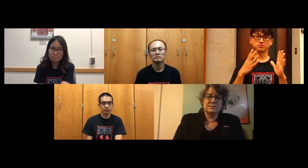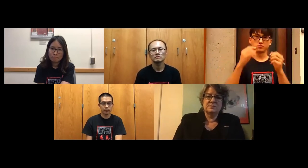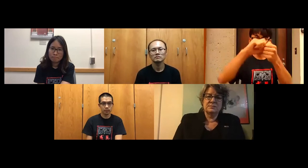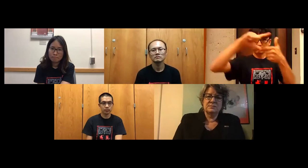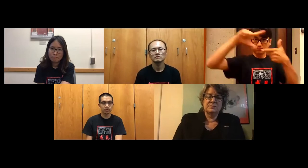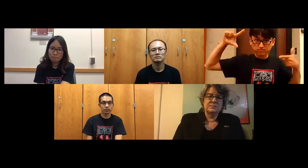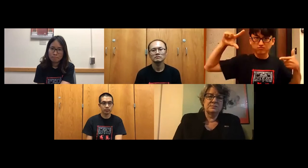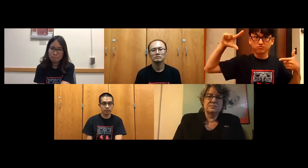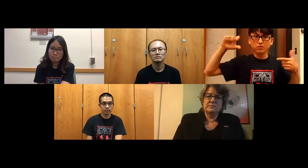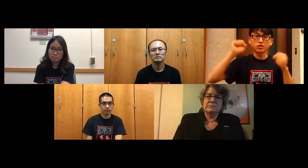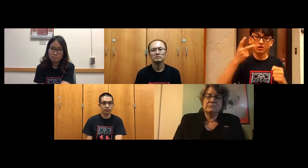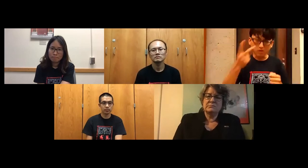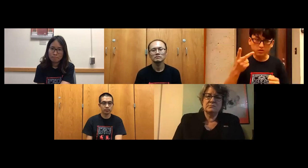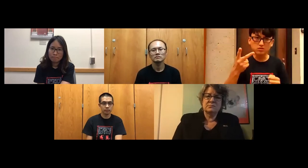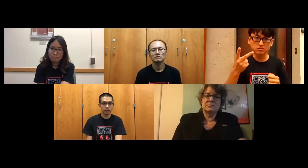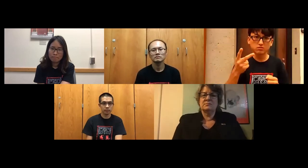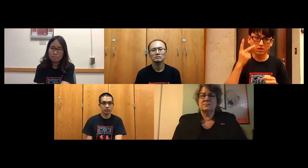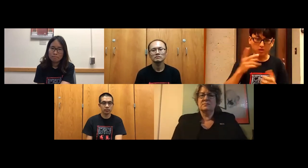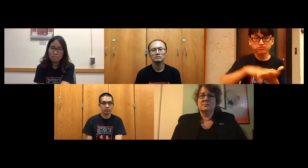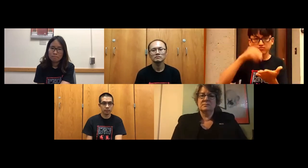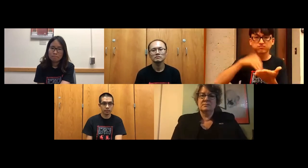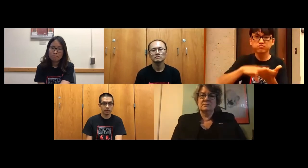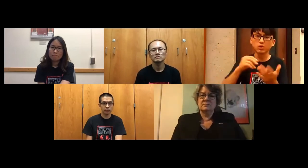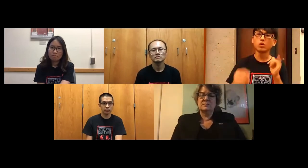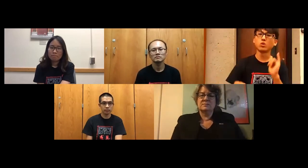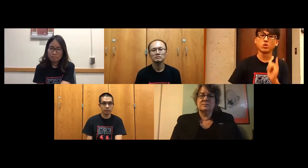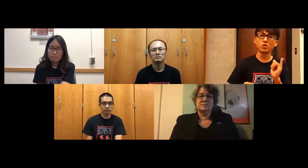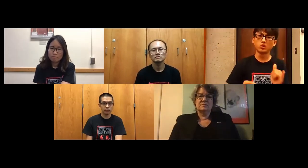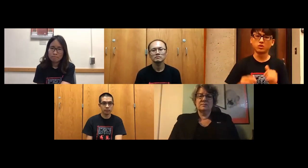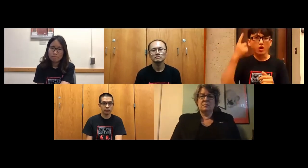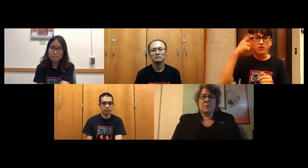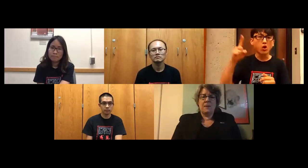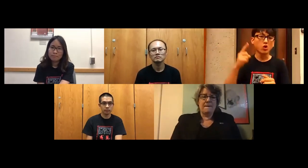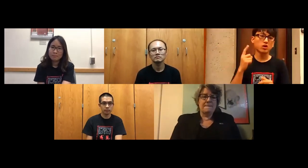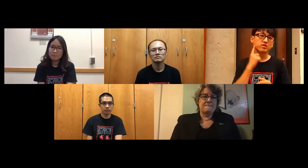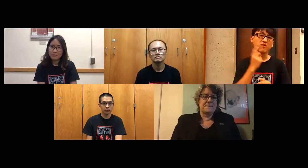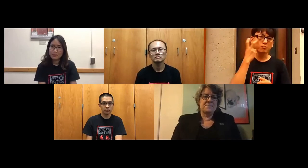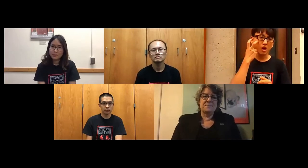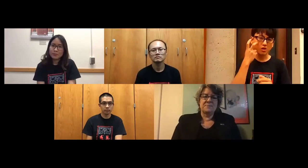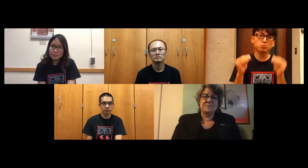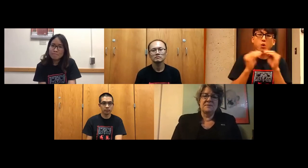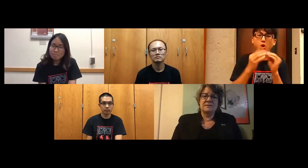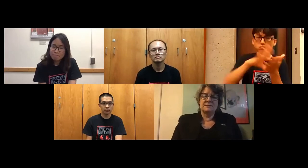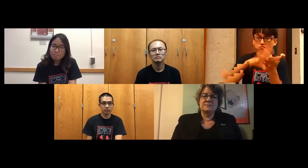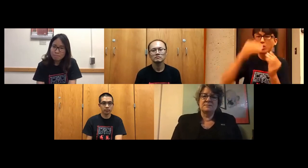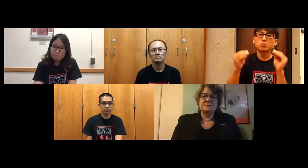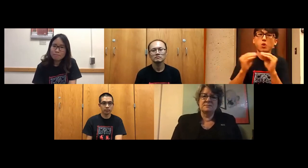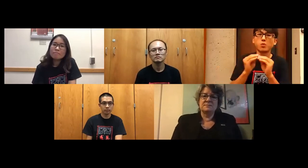still learn and see the teacher. It kind of like magnifies what they're learning. So that's specifically for